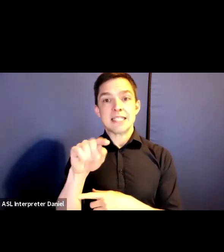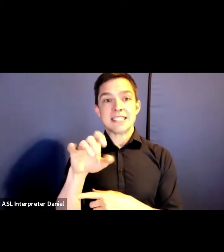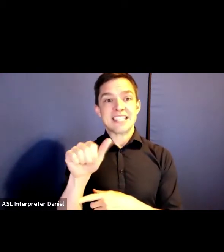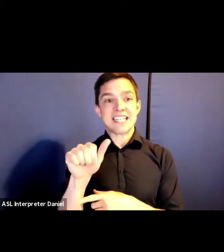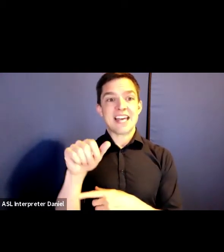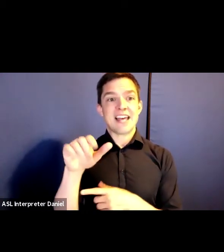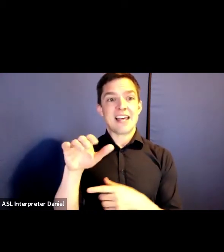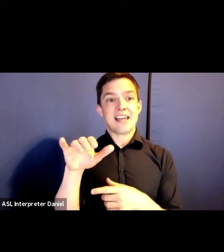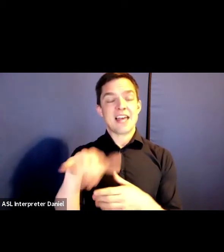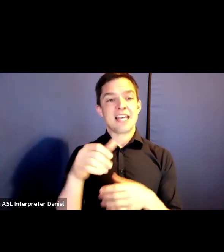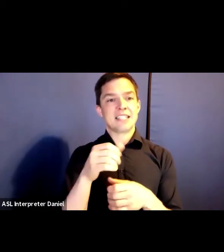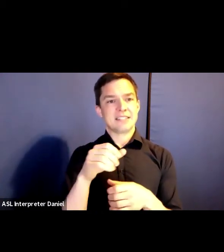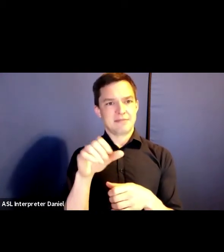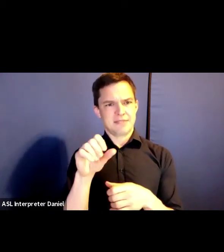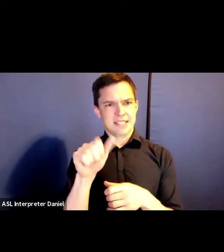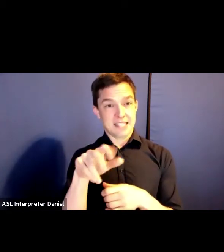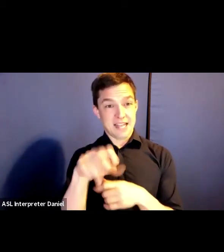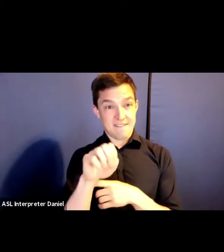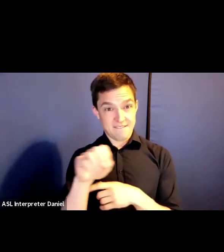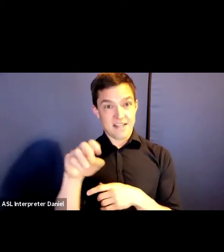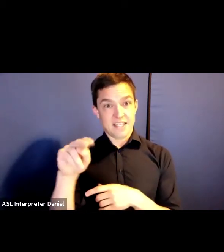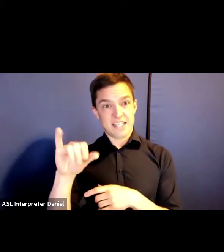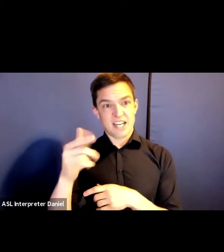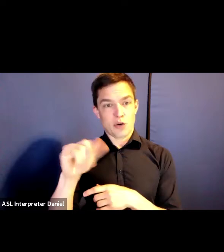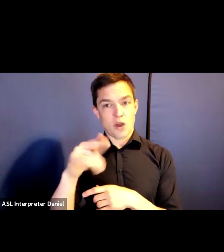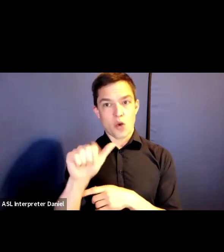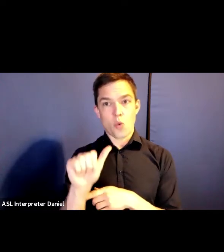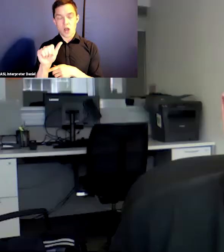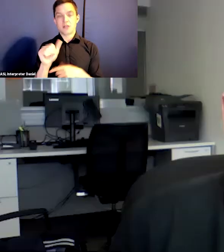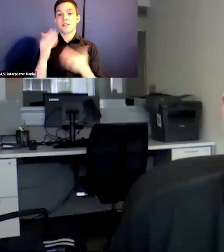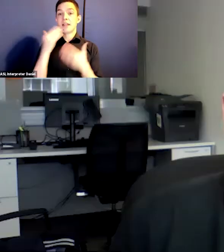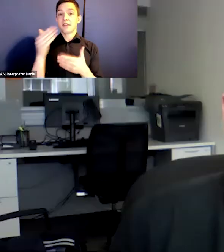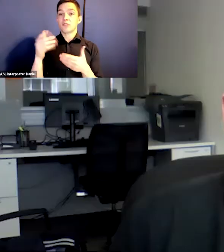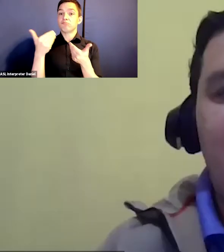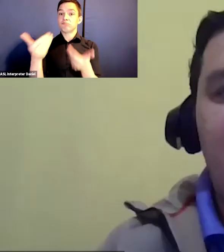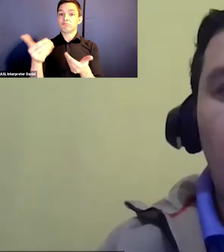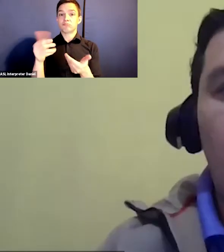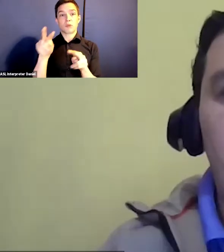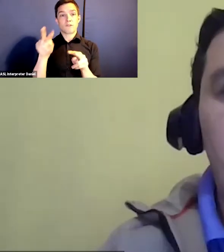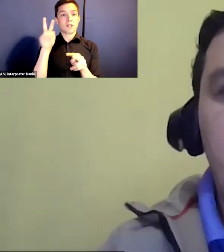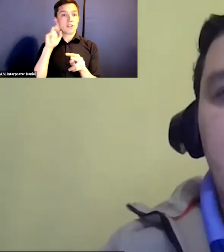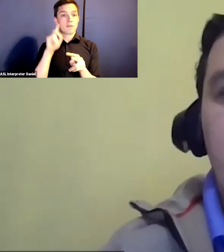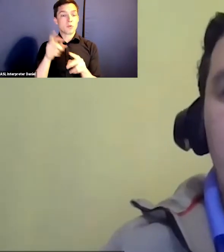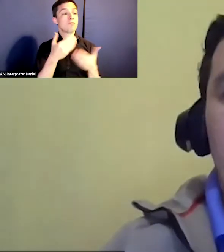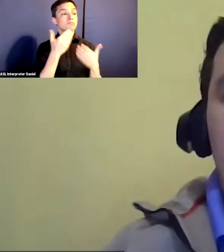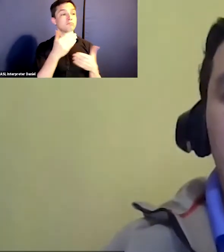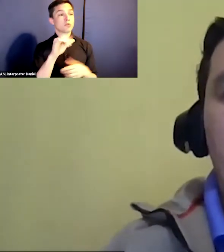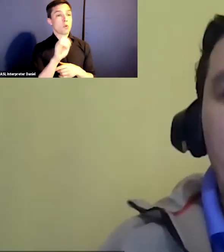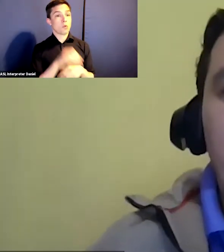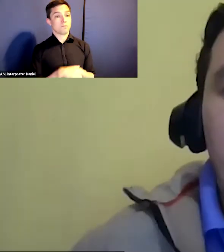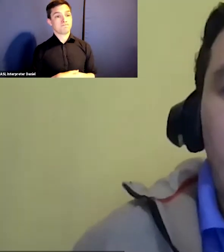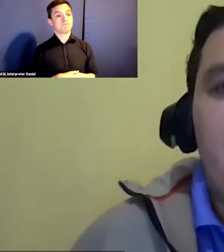So welcome, Juan, and we look forward to hearing from you. Yeah, thank you, Cole,